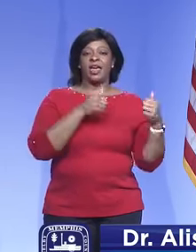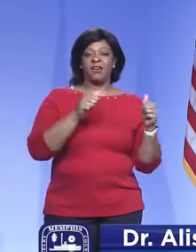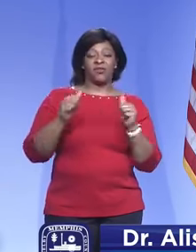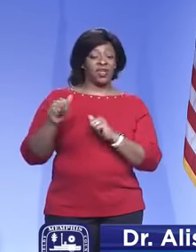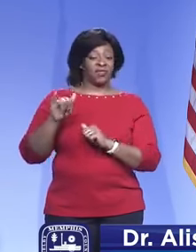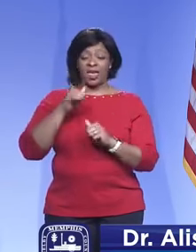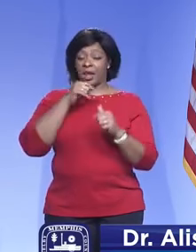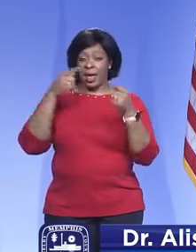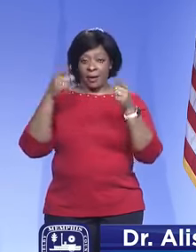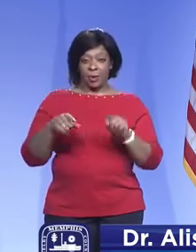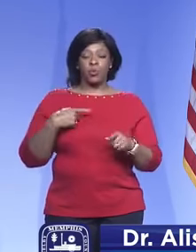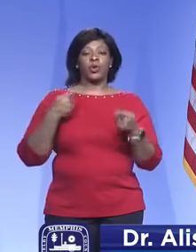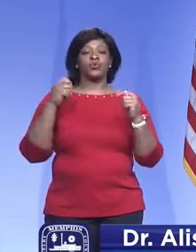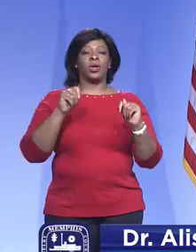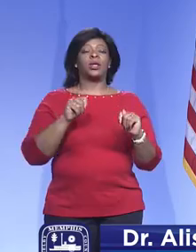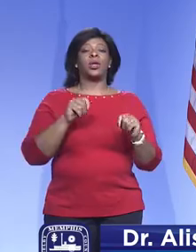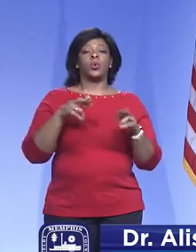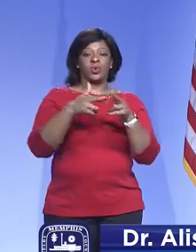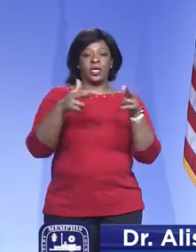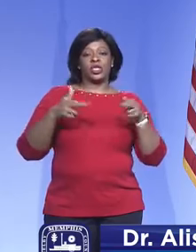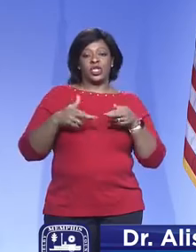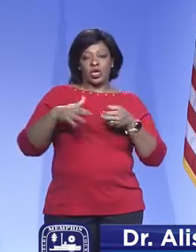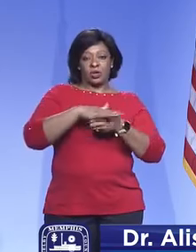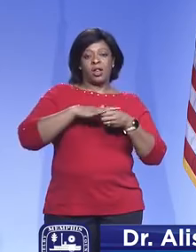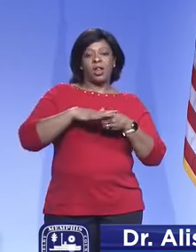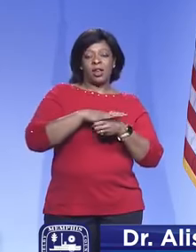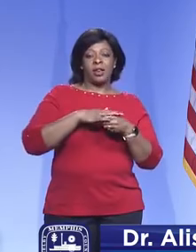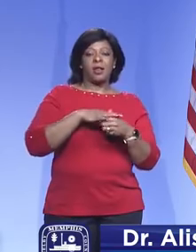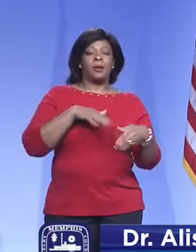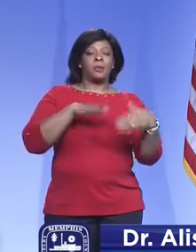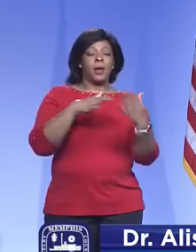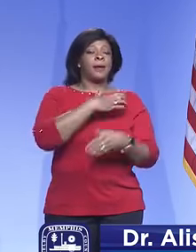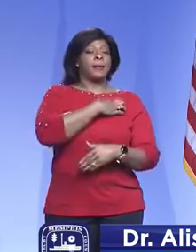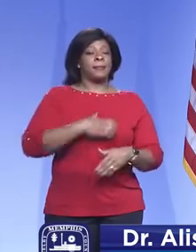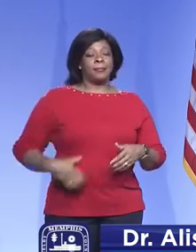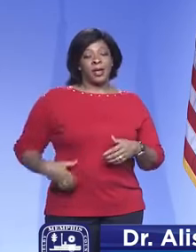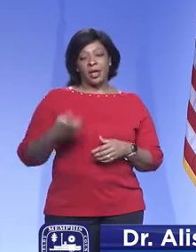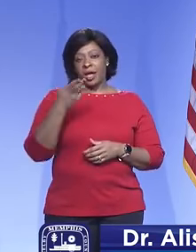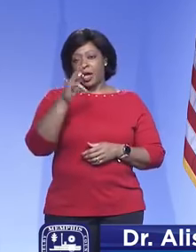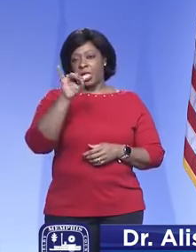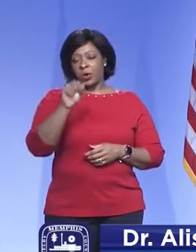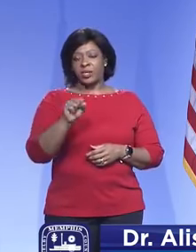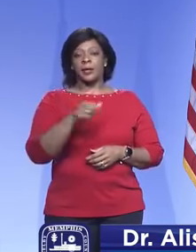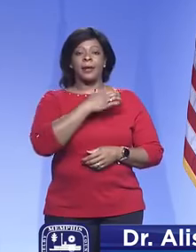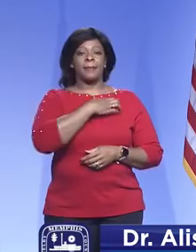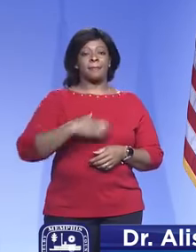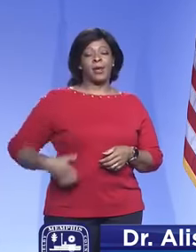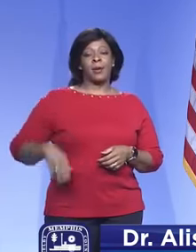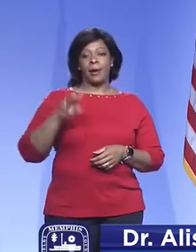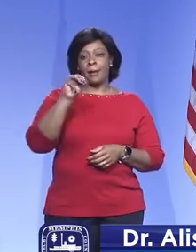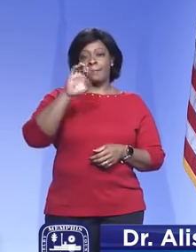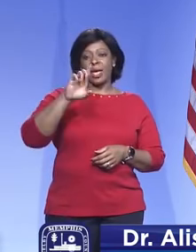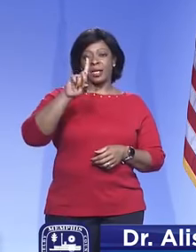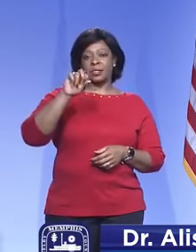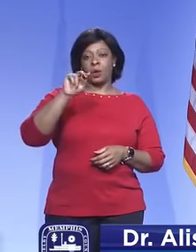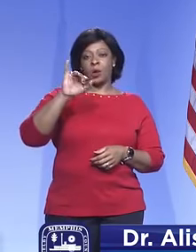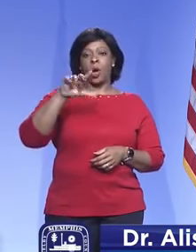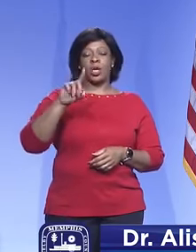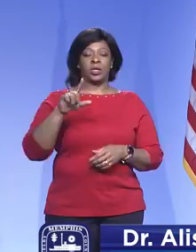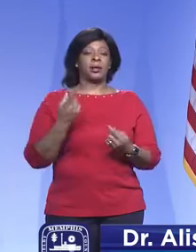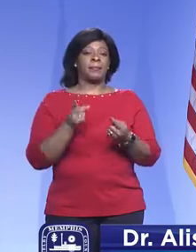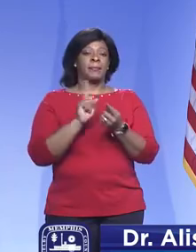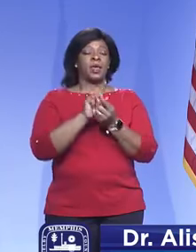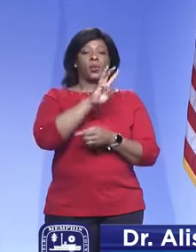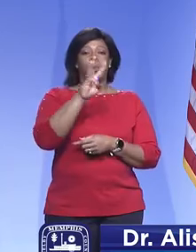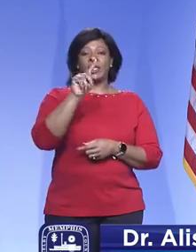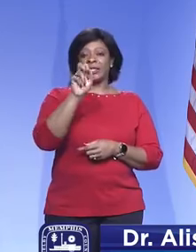doesn't occur, then you try a regional approach. So Mayor Harris and Mayor McDonald convened the West Tennessee